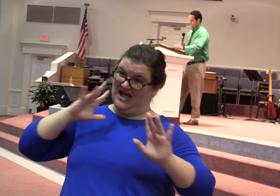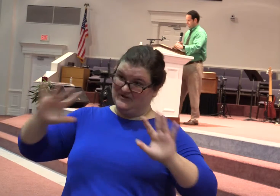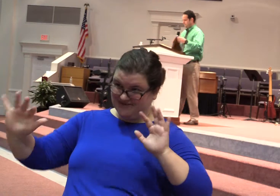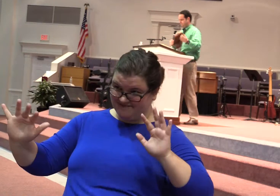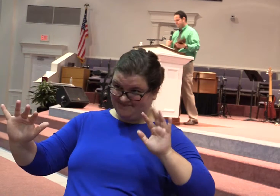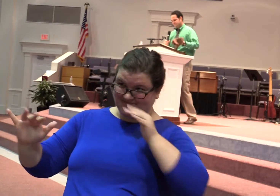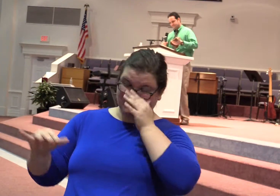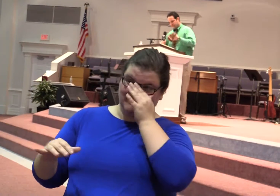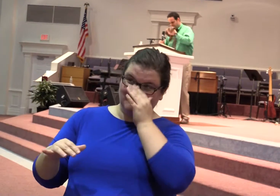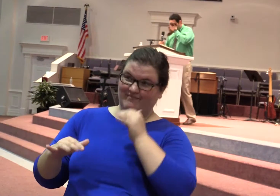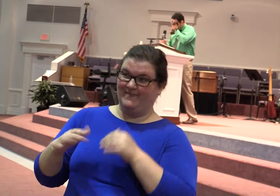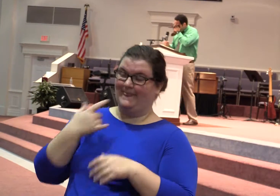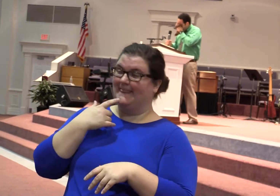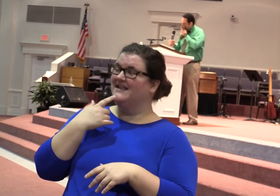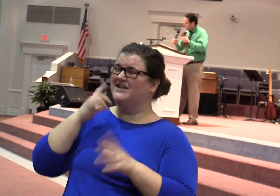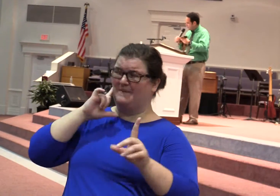Amen.